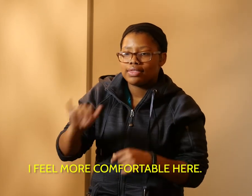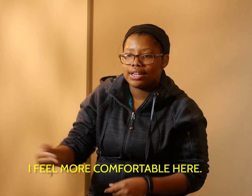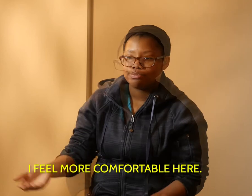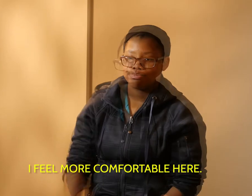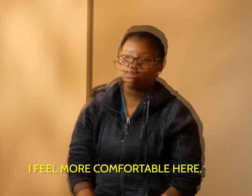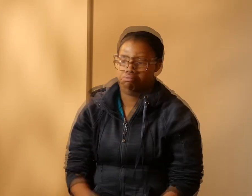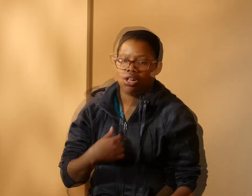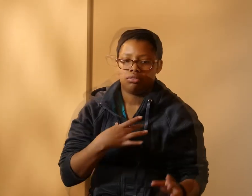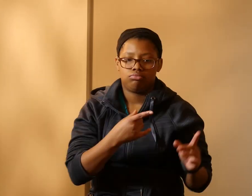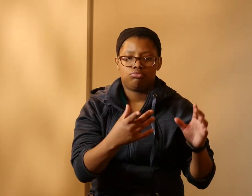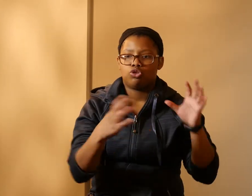here.